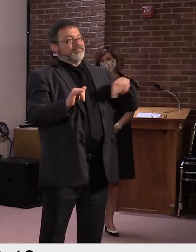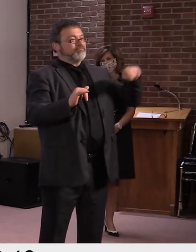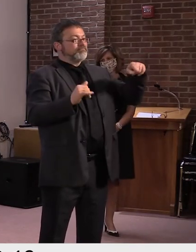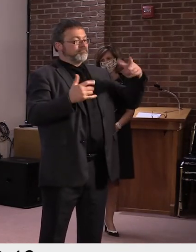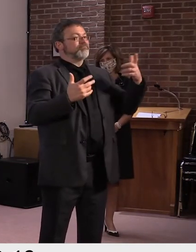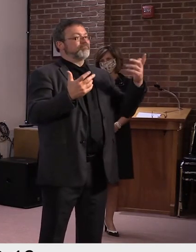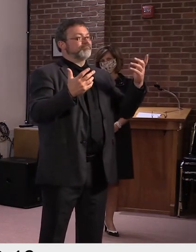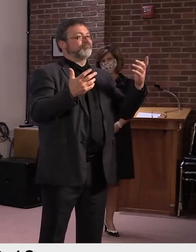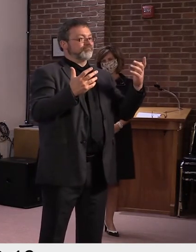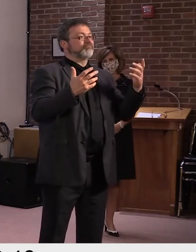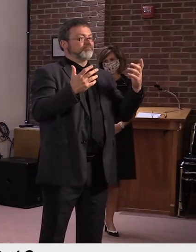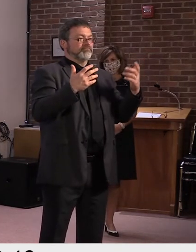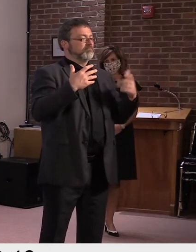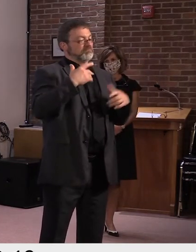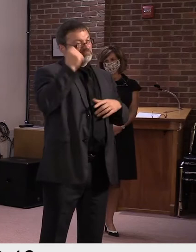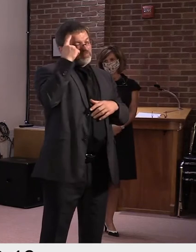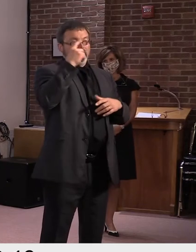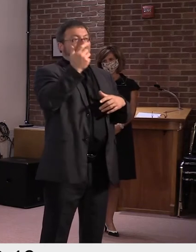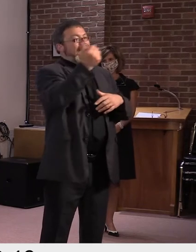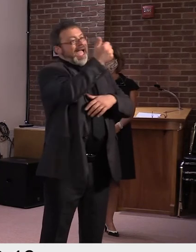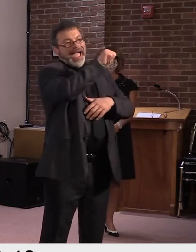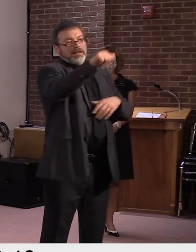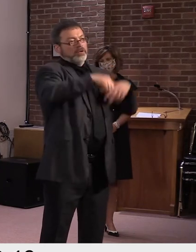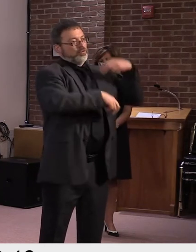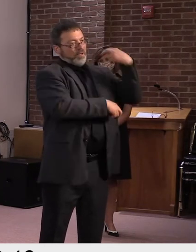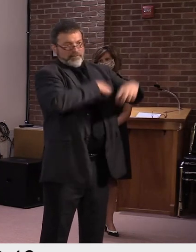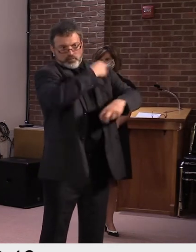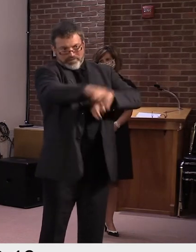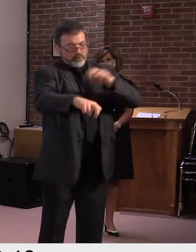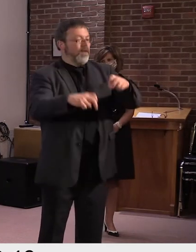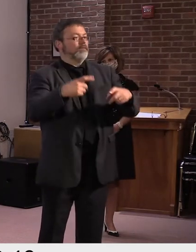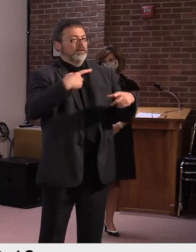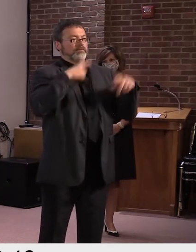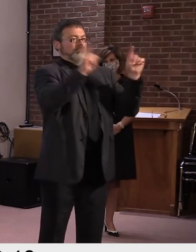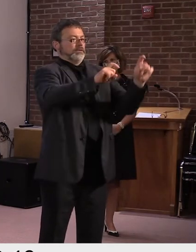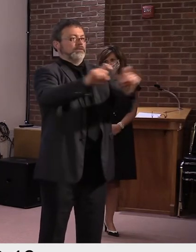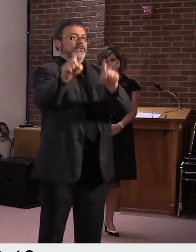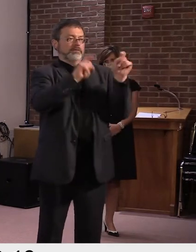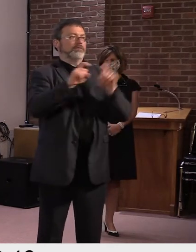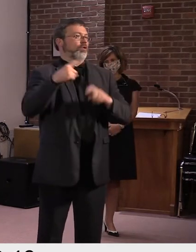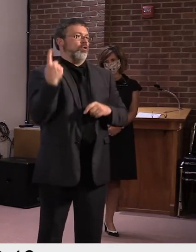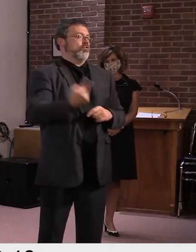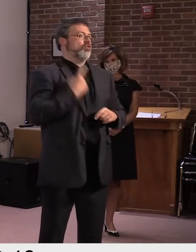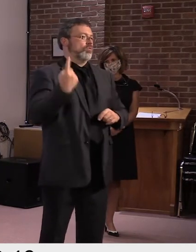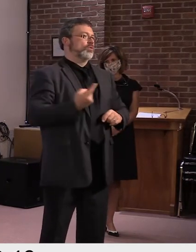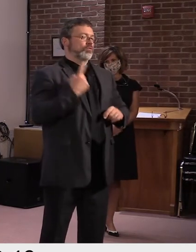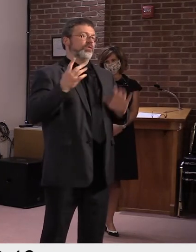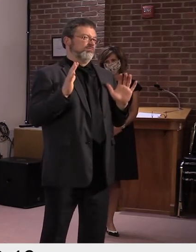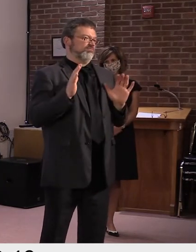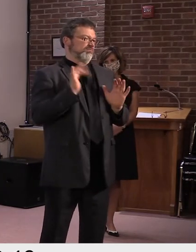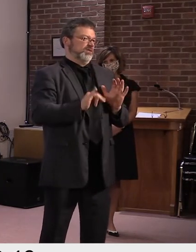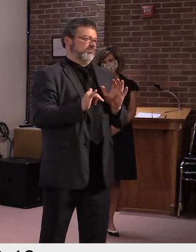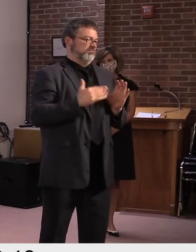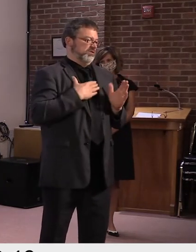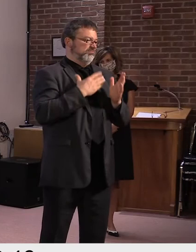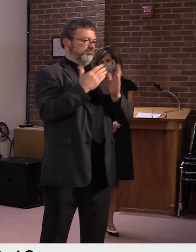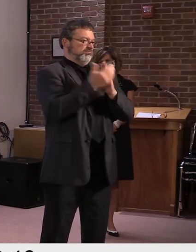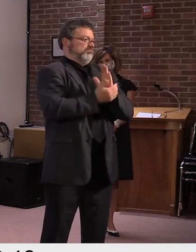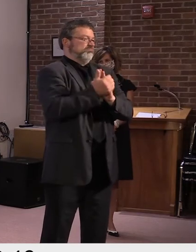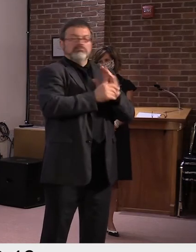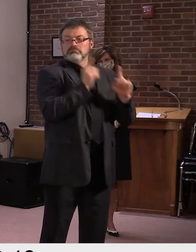Northwest and the quarantine procedures there. We have discovered that we really need to change